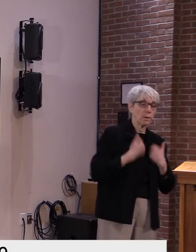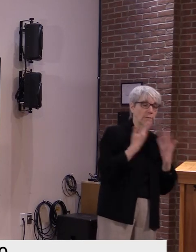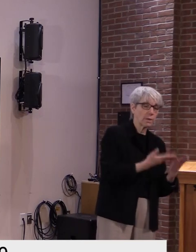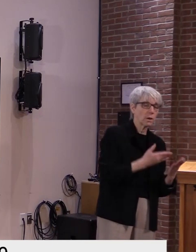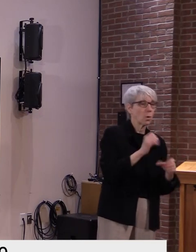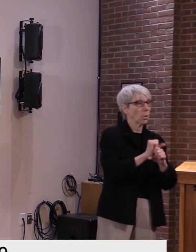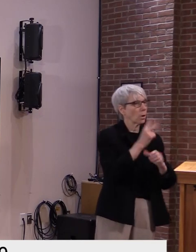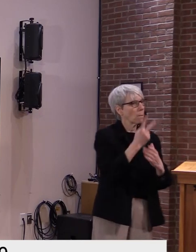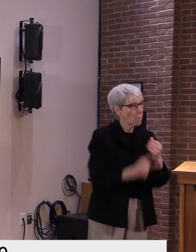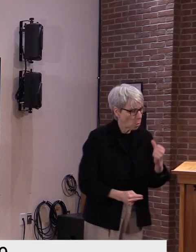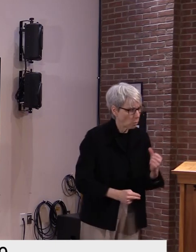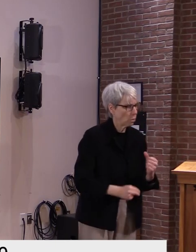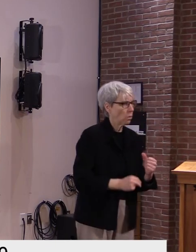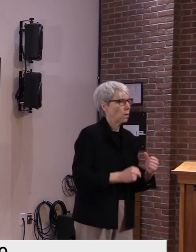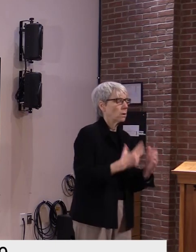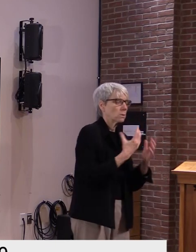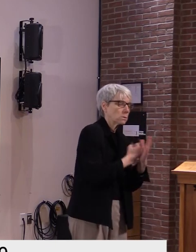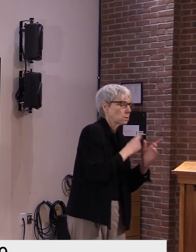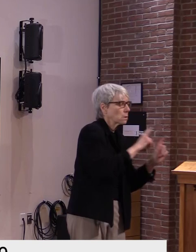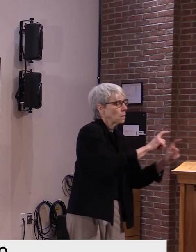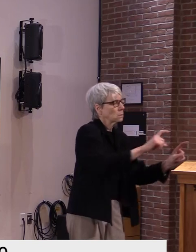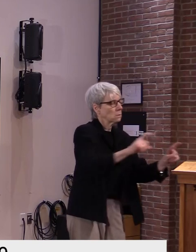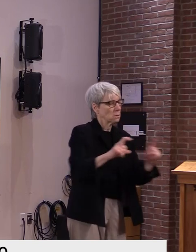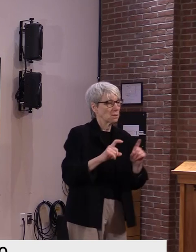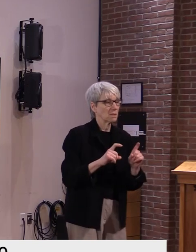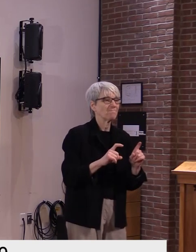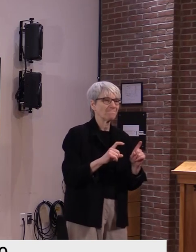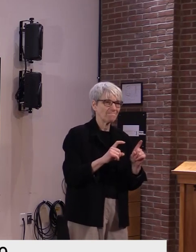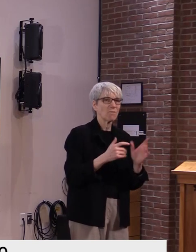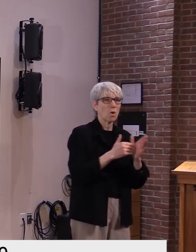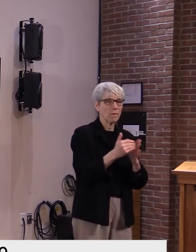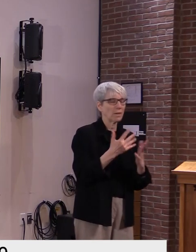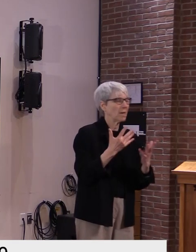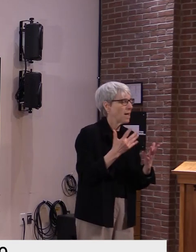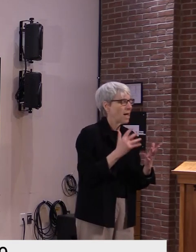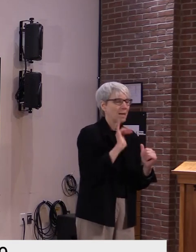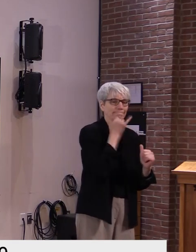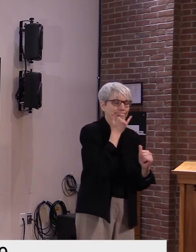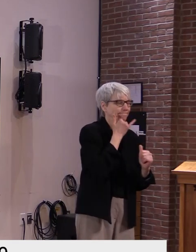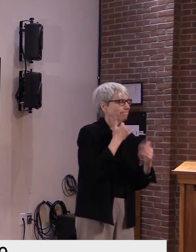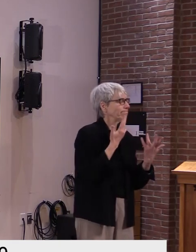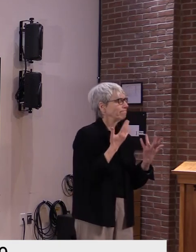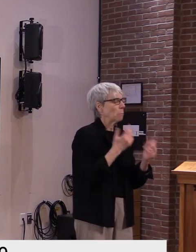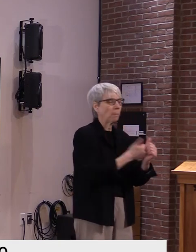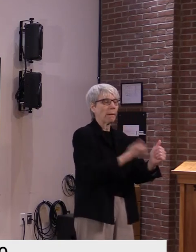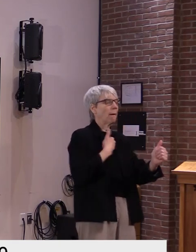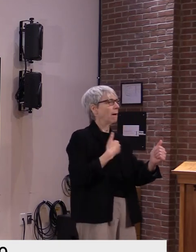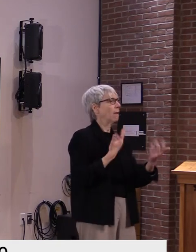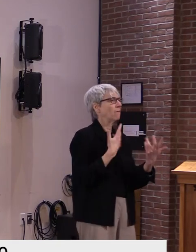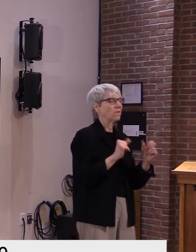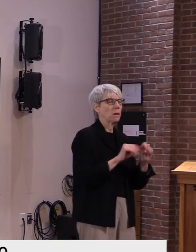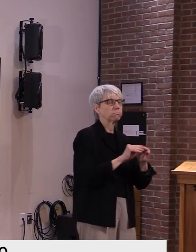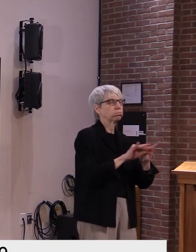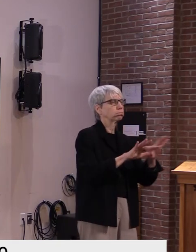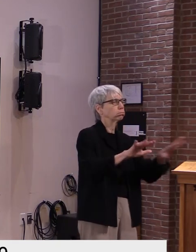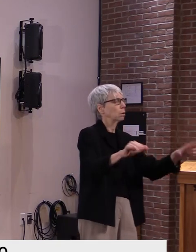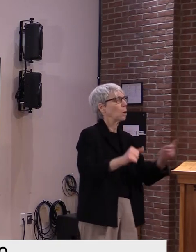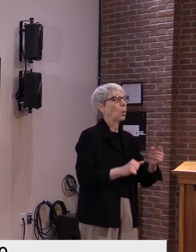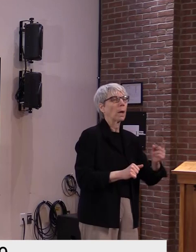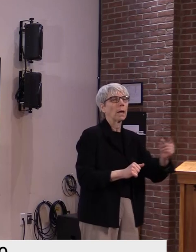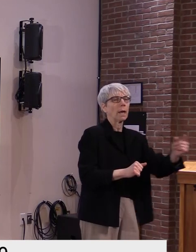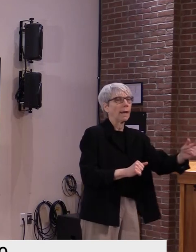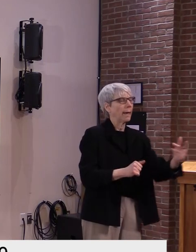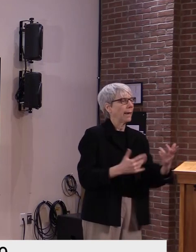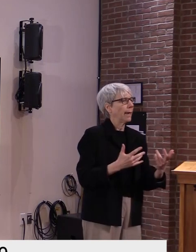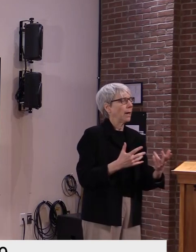often once we've done that, things have already happened. So we're discovering some of the transmission as it's